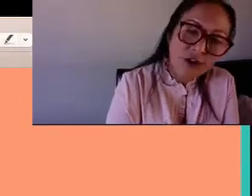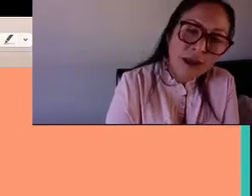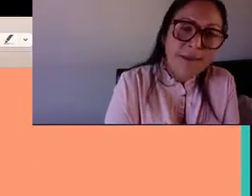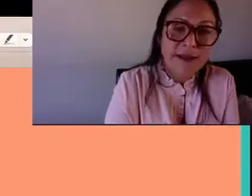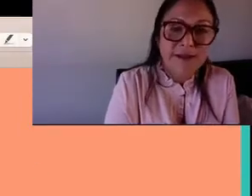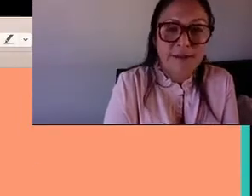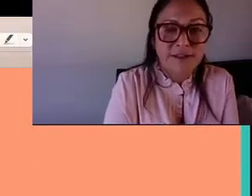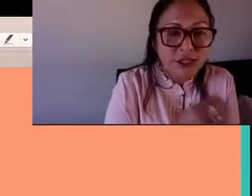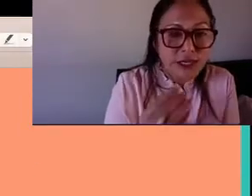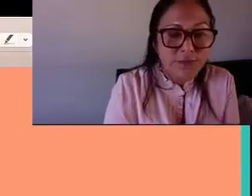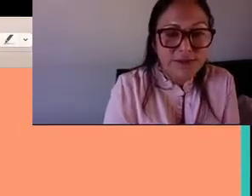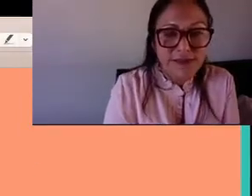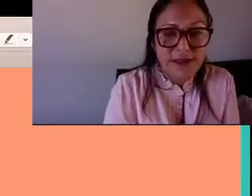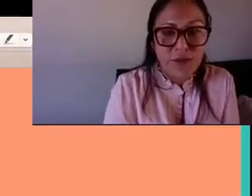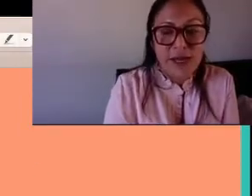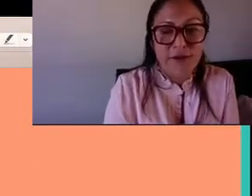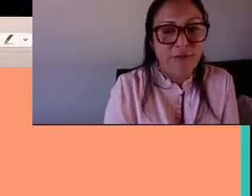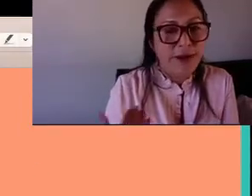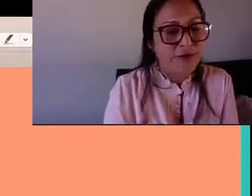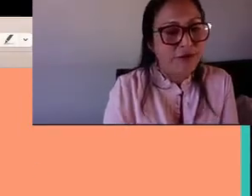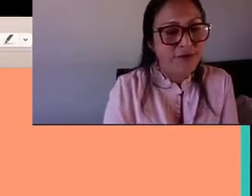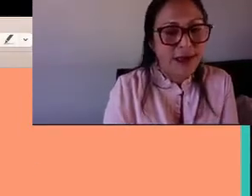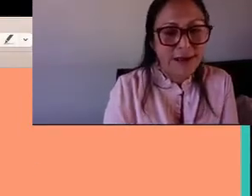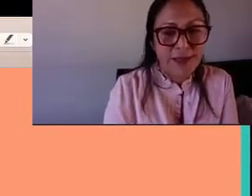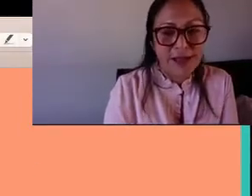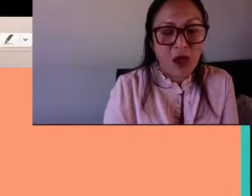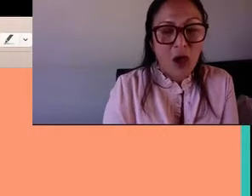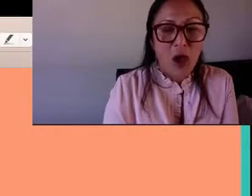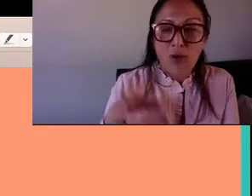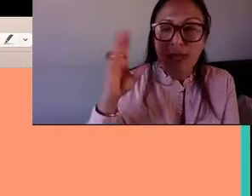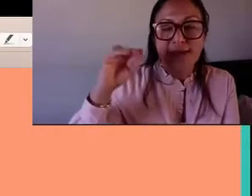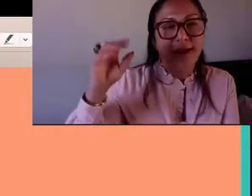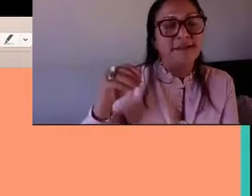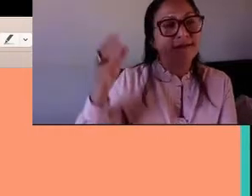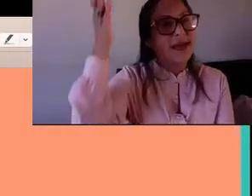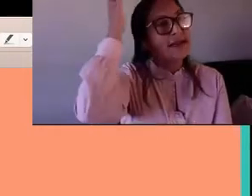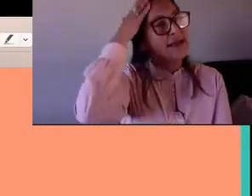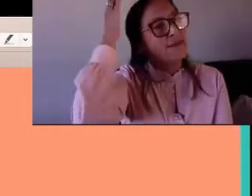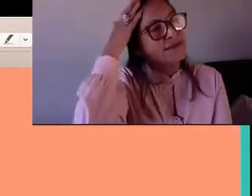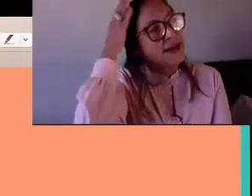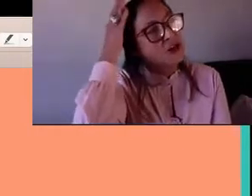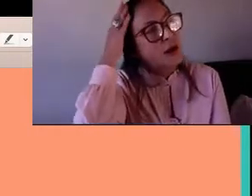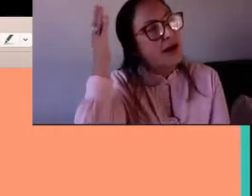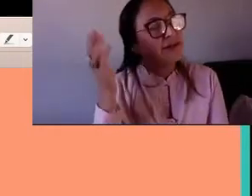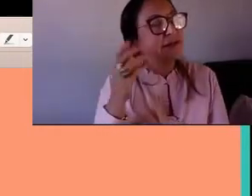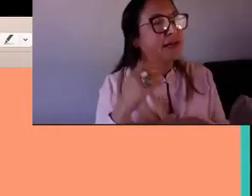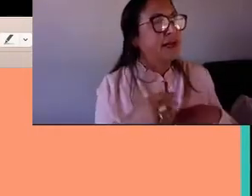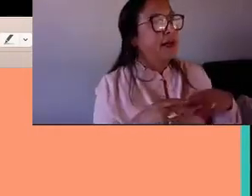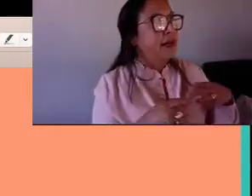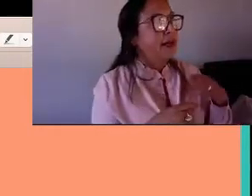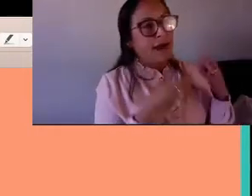gesture because I'm a speech therapist. Again, we hear from parents all the time, like, oh, he does, like he taps his head twice